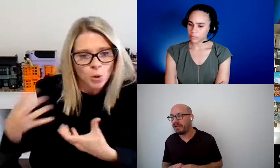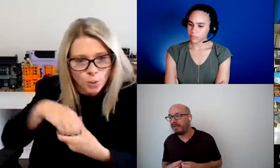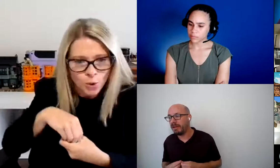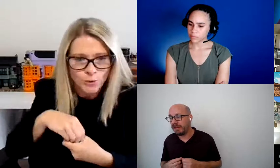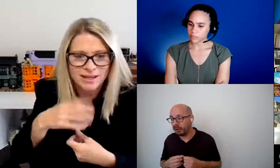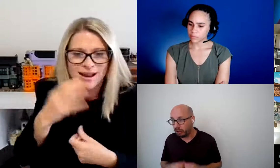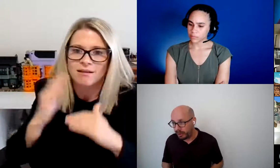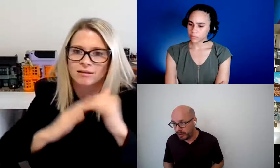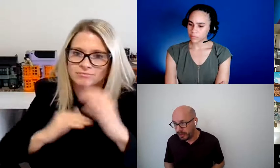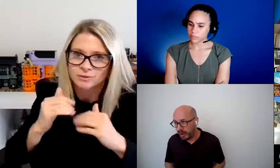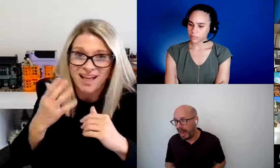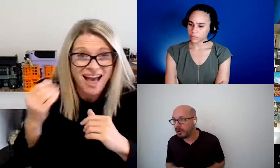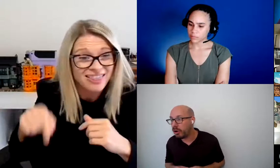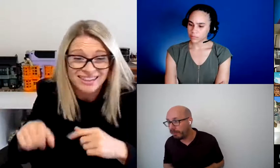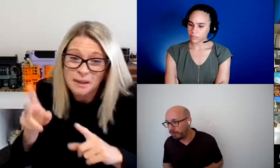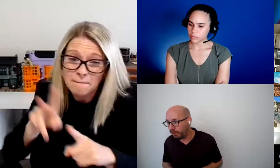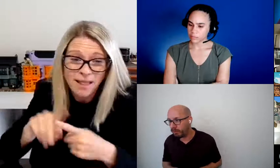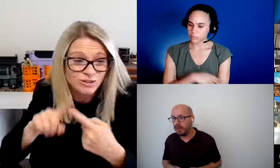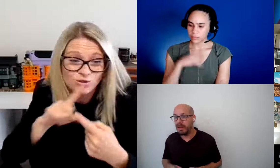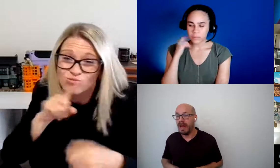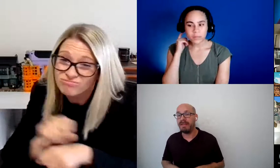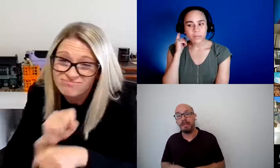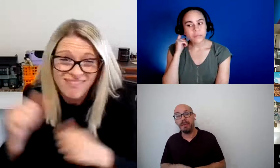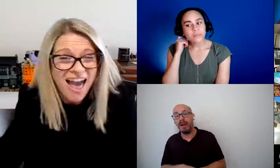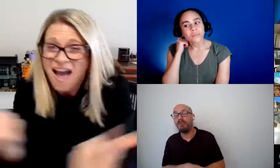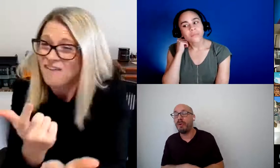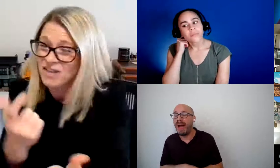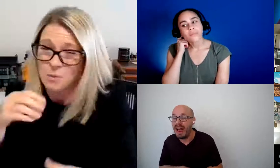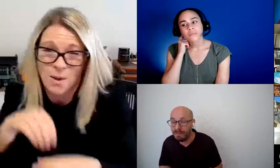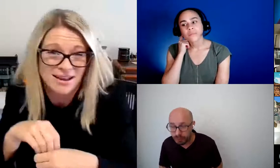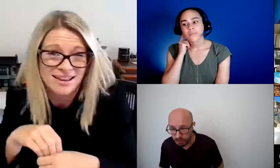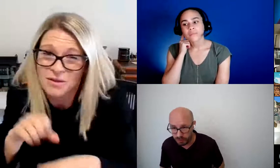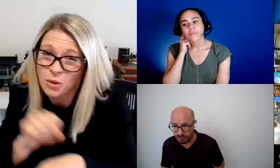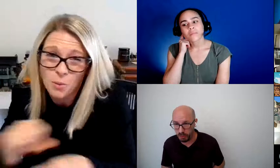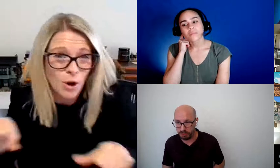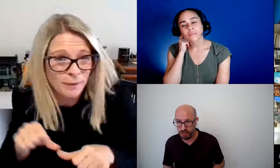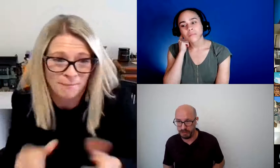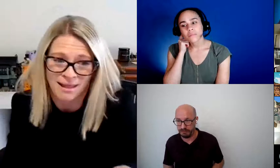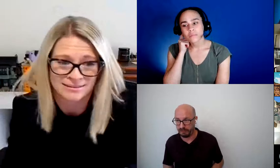need to feel included and comfortable and this applies to everyone in the workplace.